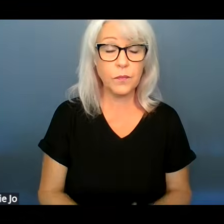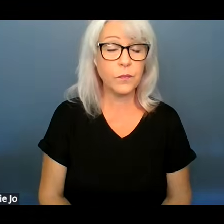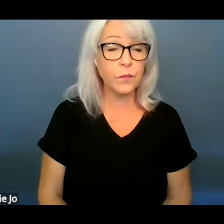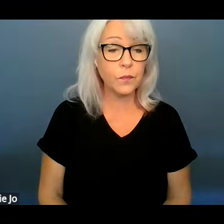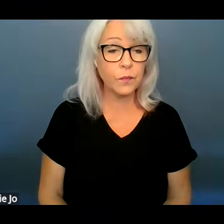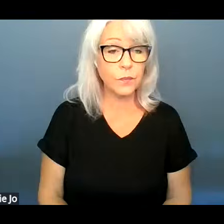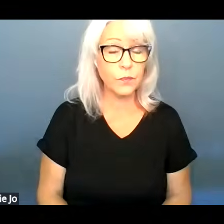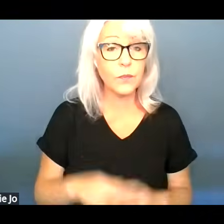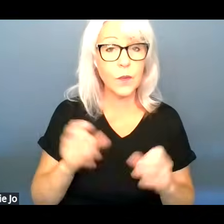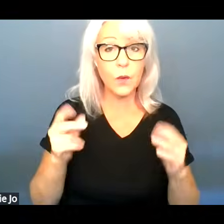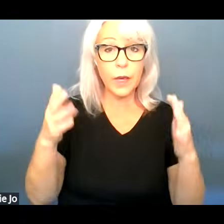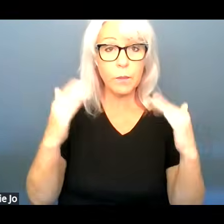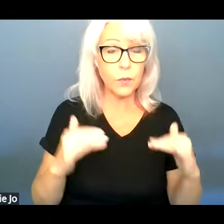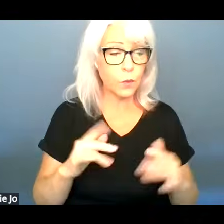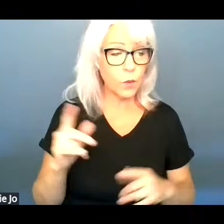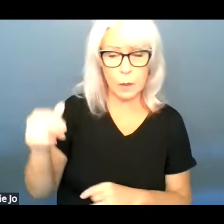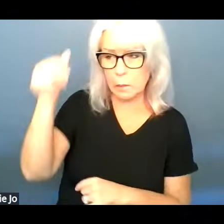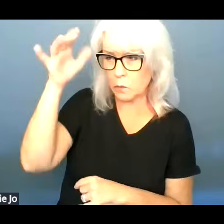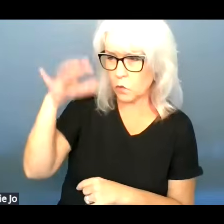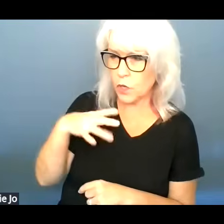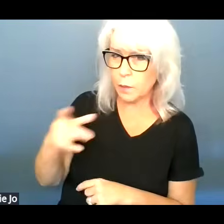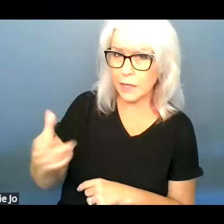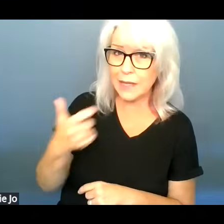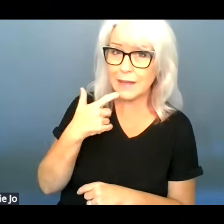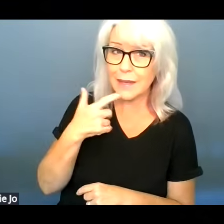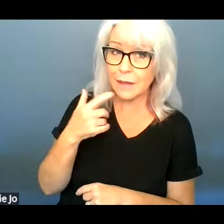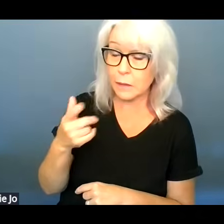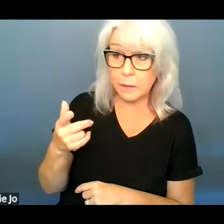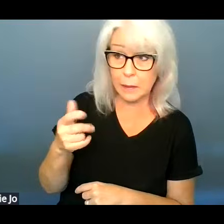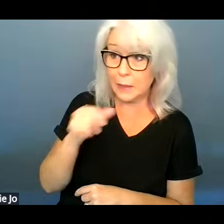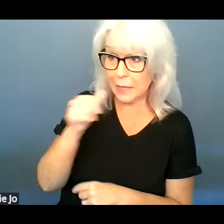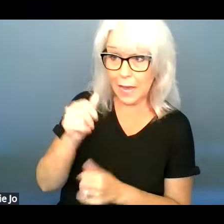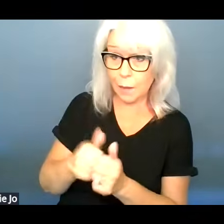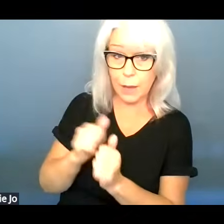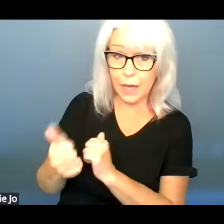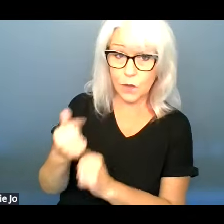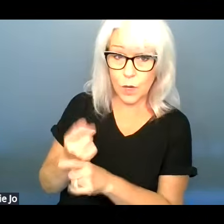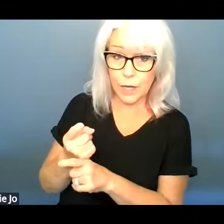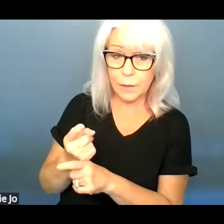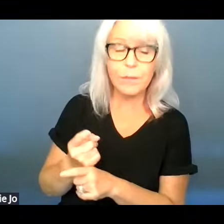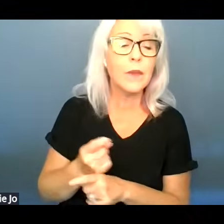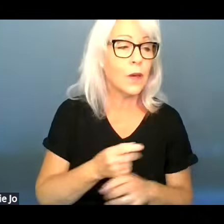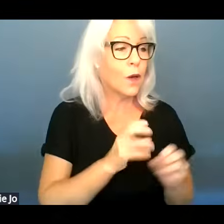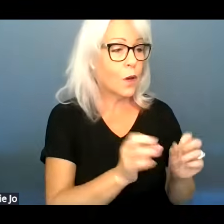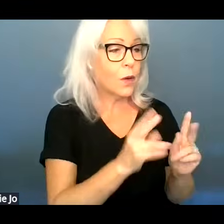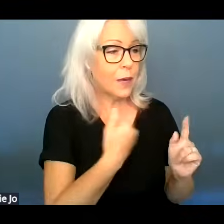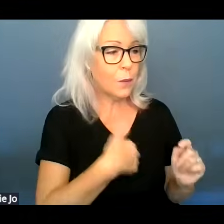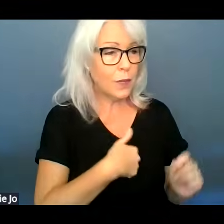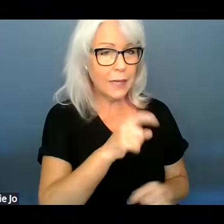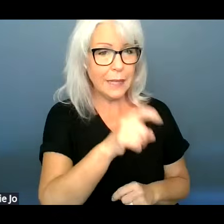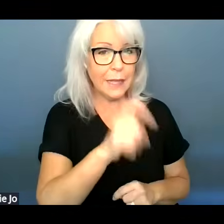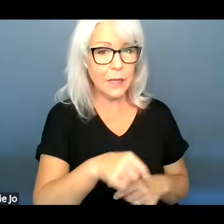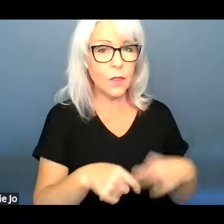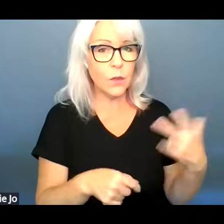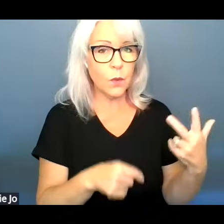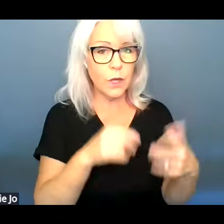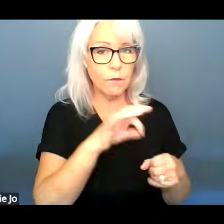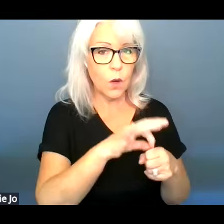Moving on. Just to clarify, just for the record, that means it does not pass because it needed three votes. Does not pass. Yeah, so it needed 3 votes to pass.